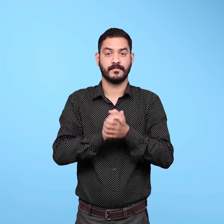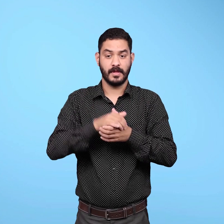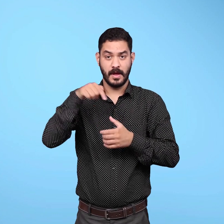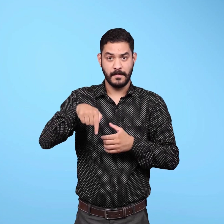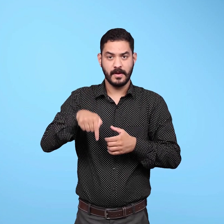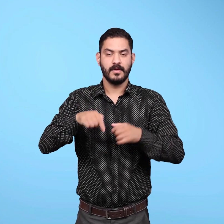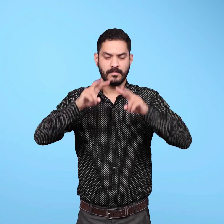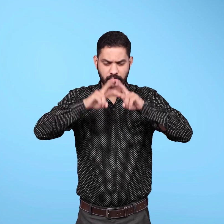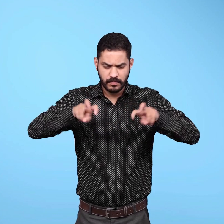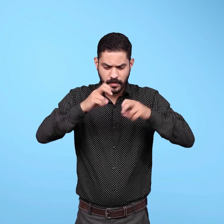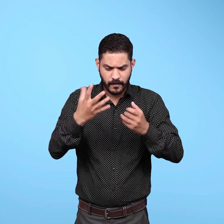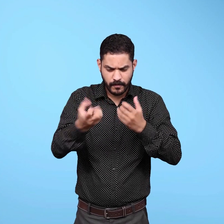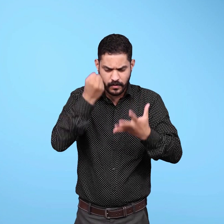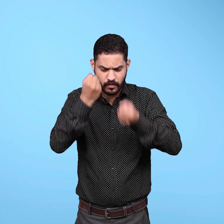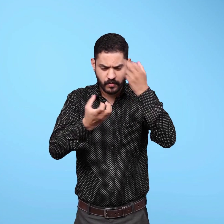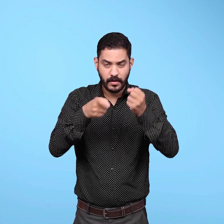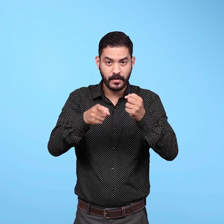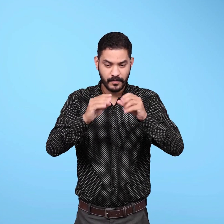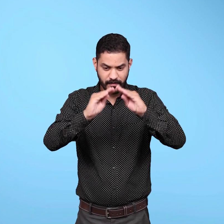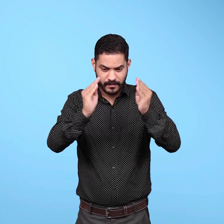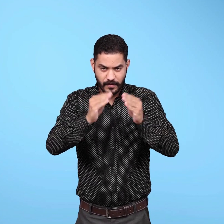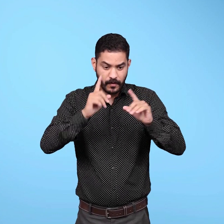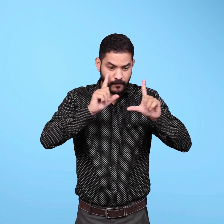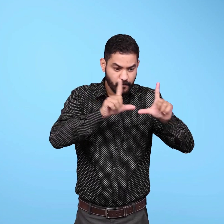We also have archaeological evidence for crafts.